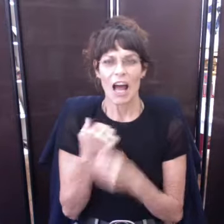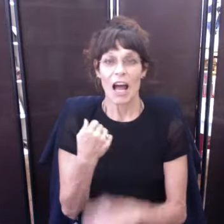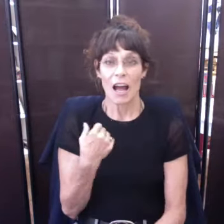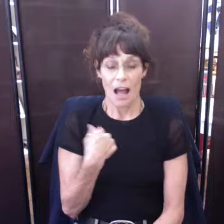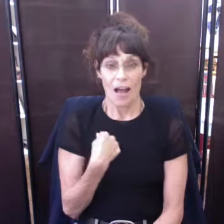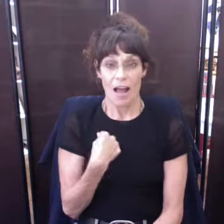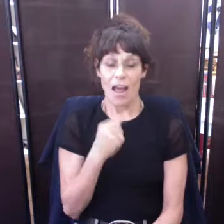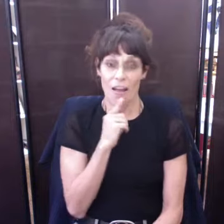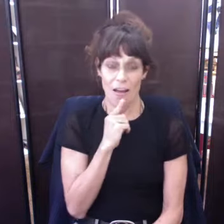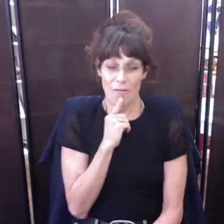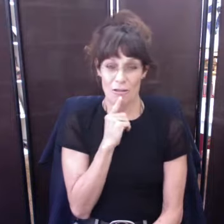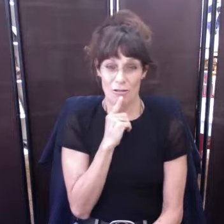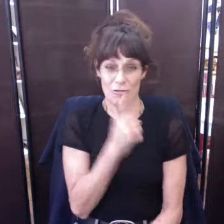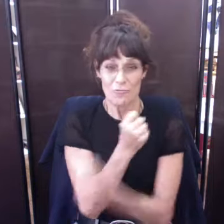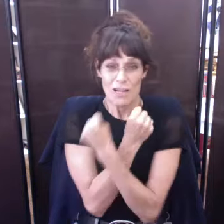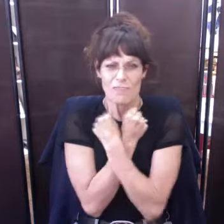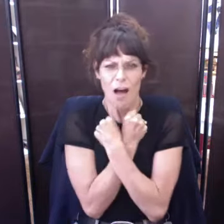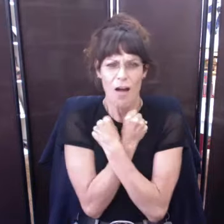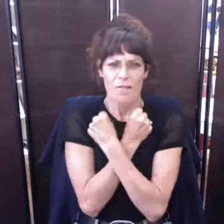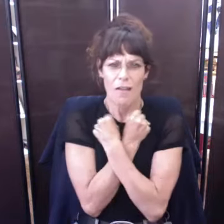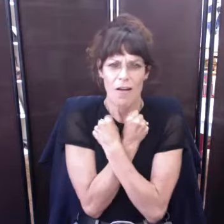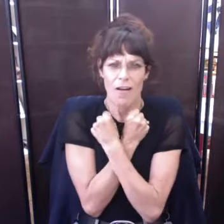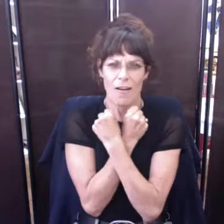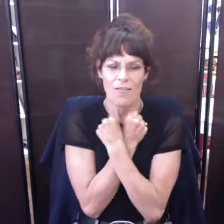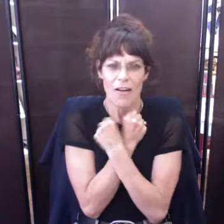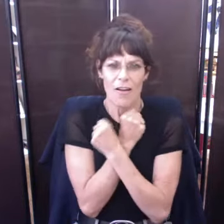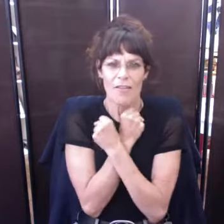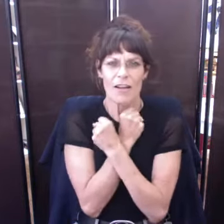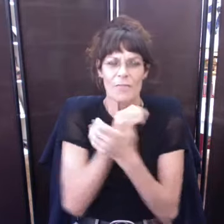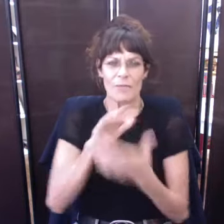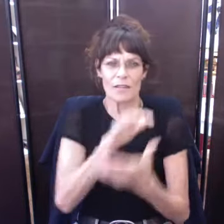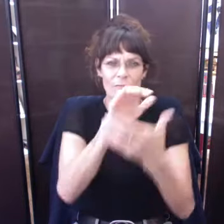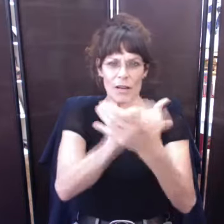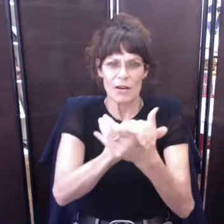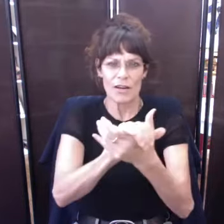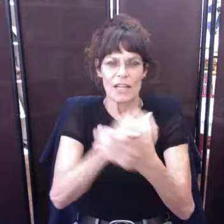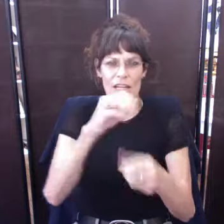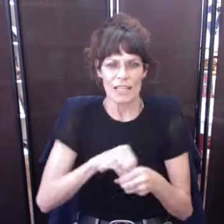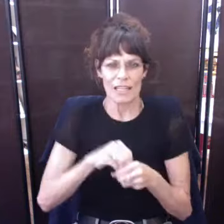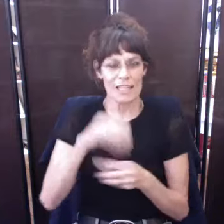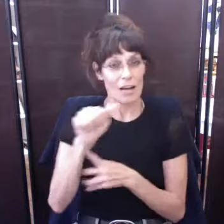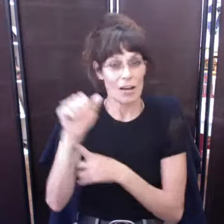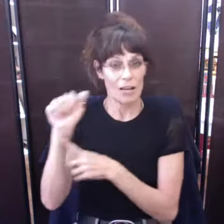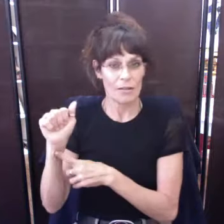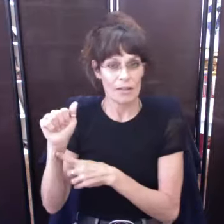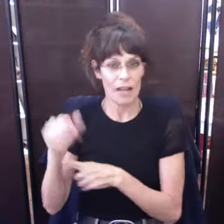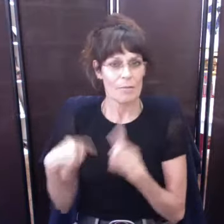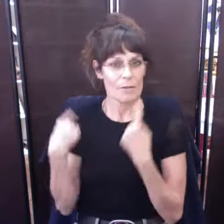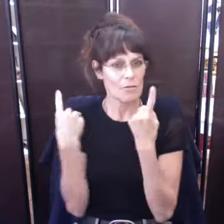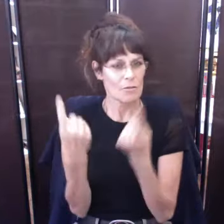absolutely love being married and being in Alcoholics Anonymous. I've been doing this rodeo for a long time. I didn't